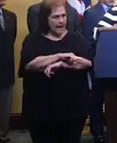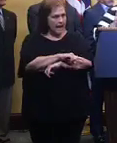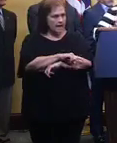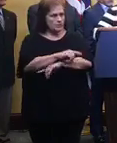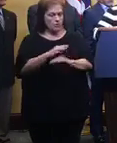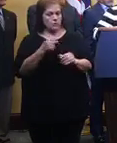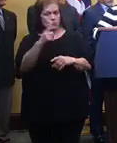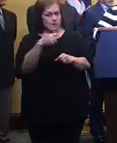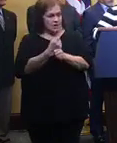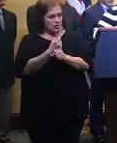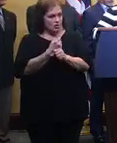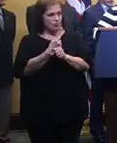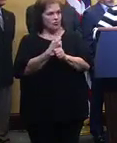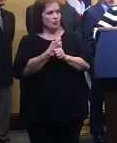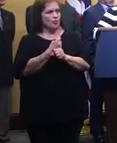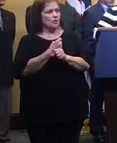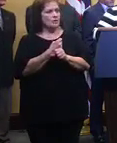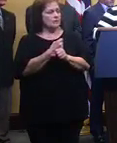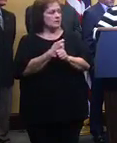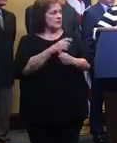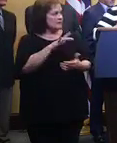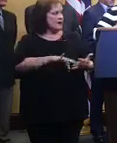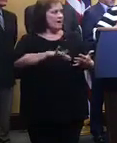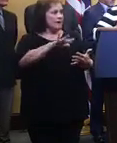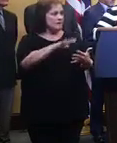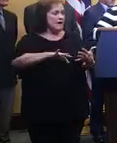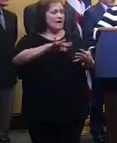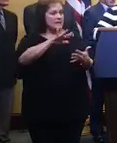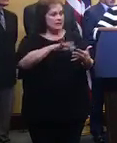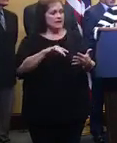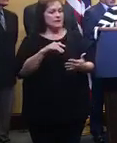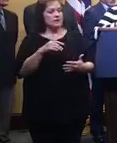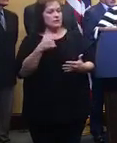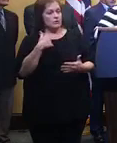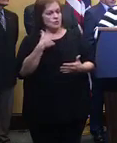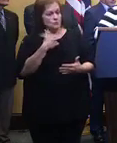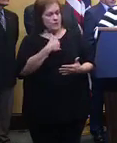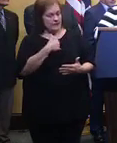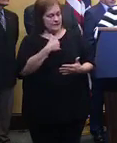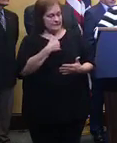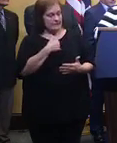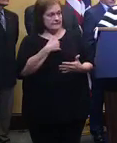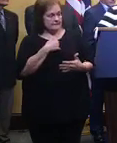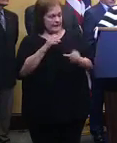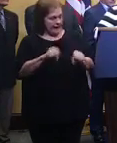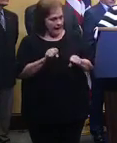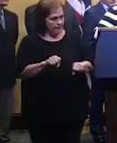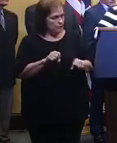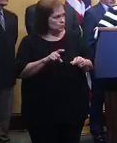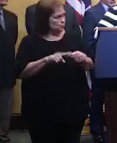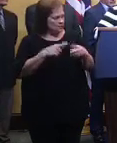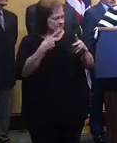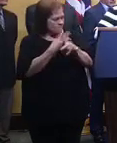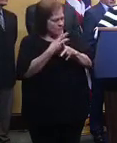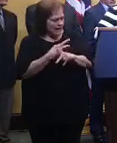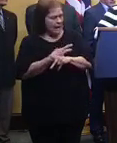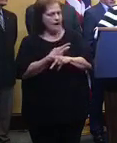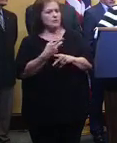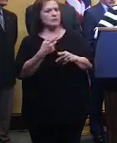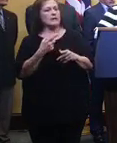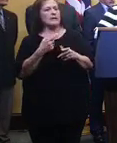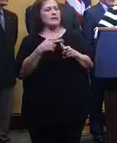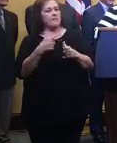a year of these reviews. And we mentioned this, we were able to cite it, and therefore brought this